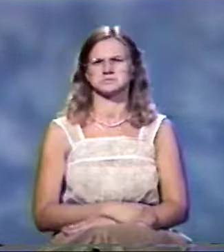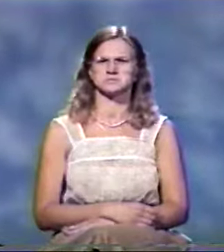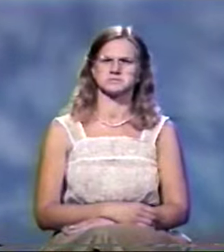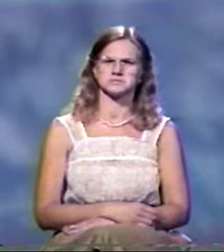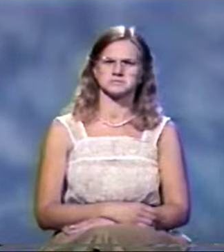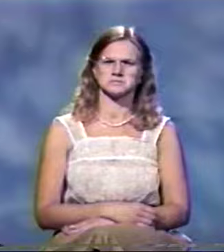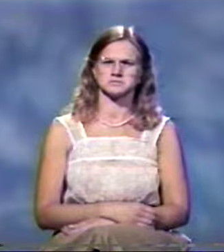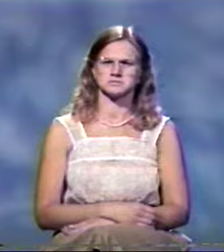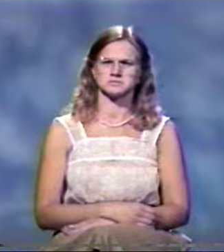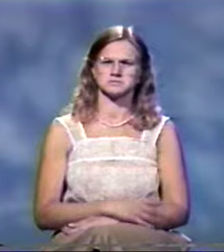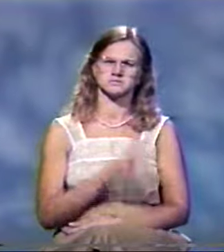in the 60s,